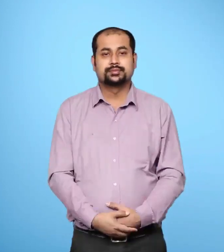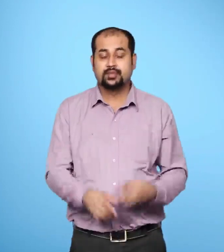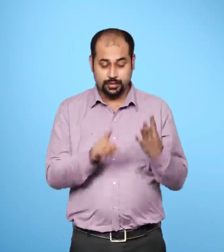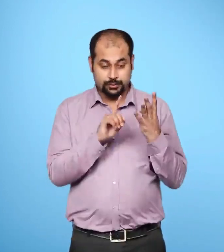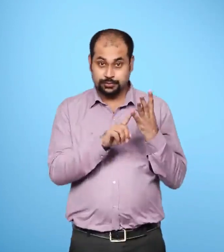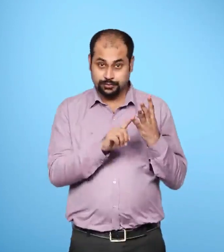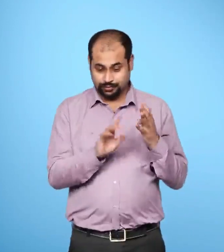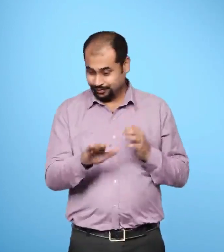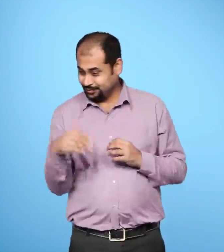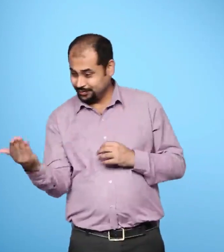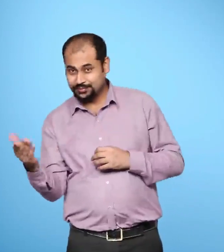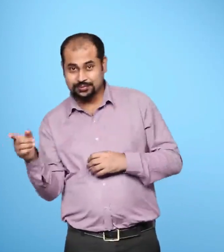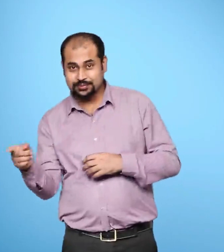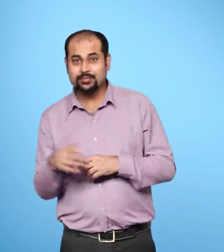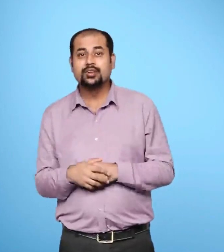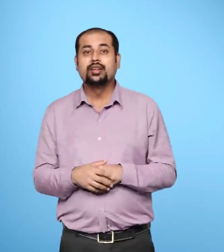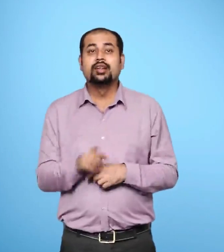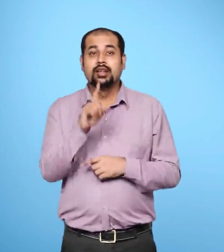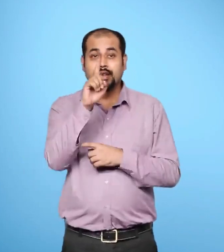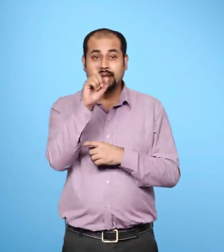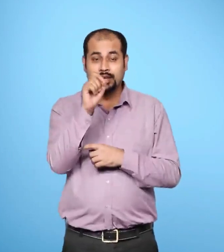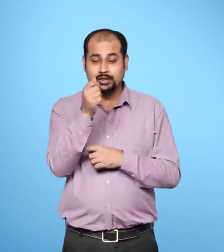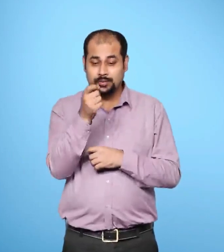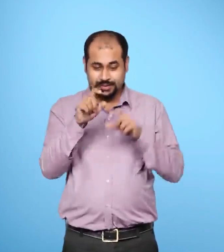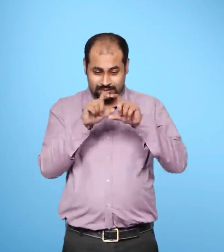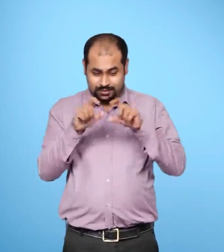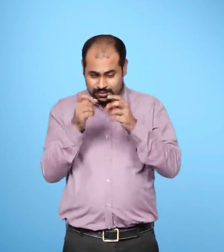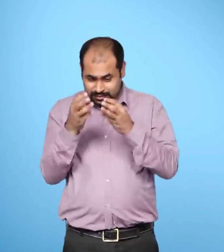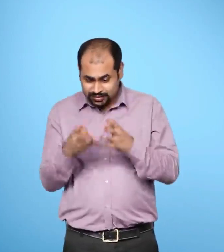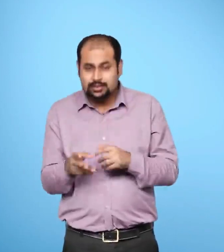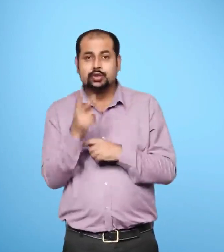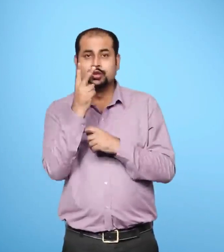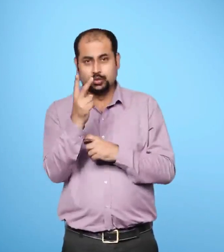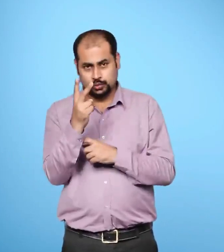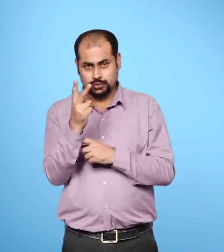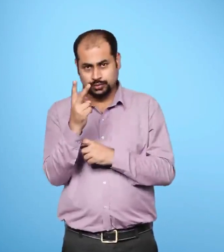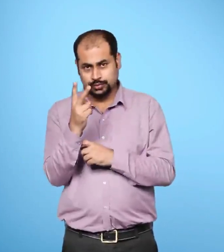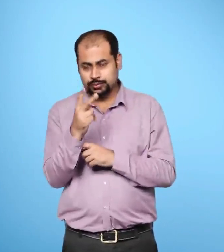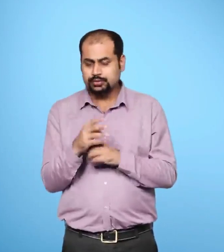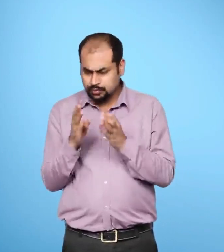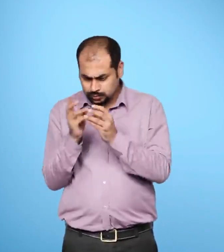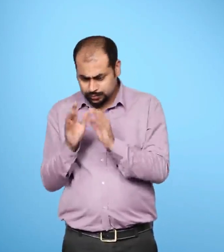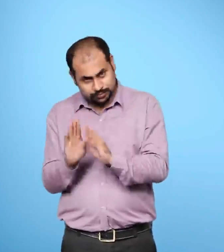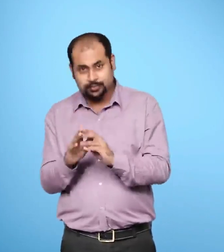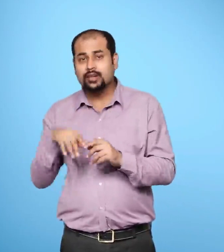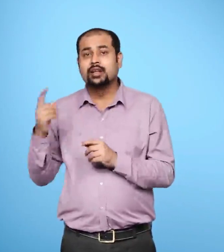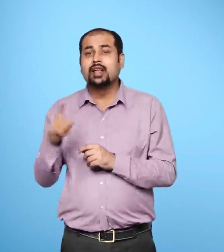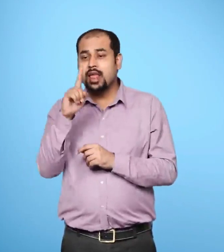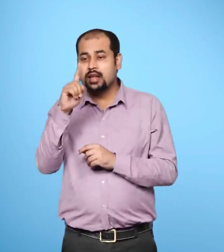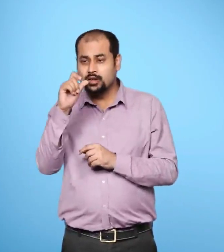Picture 4 shows 2 10-rupee notes, 7 1-rupee coins and empty space for the